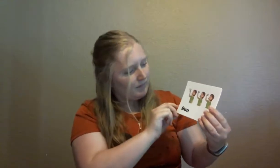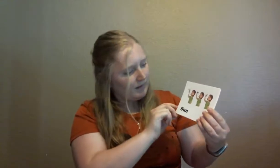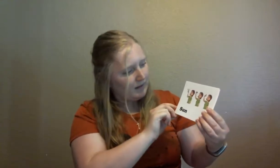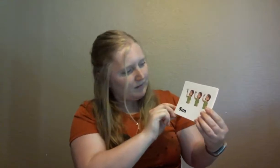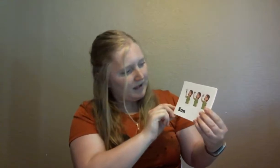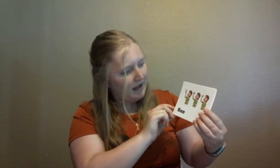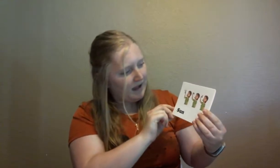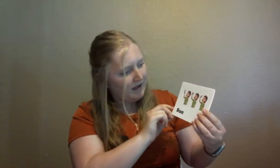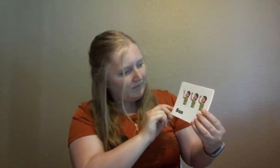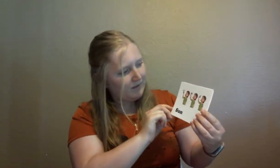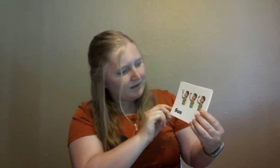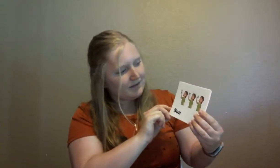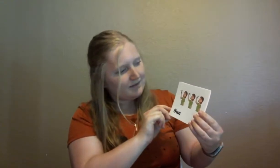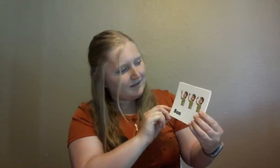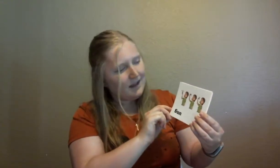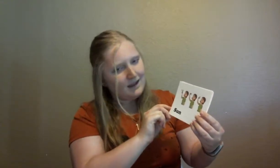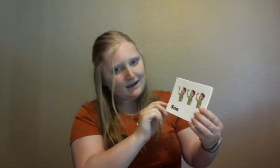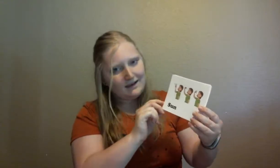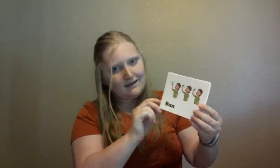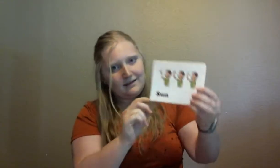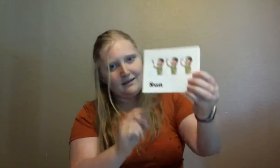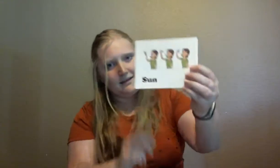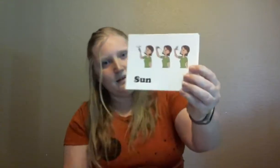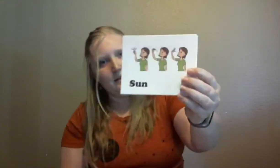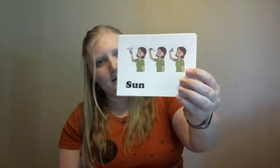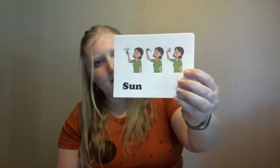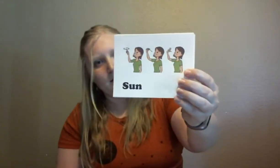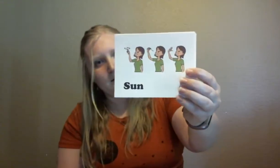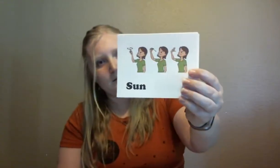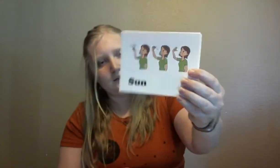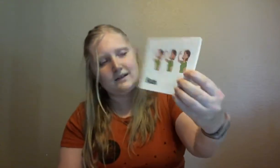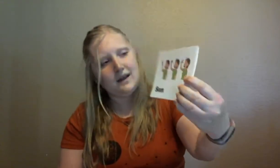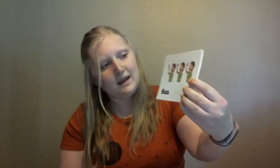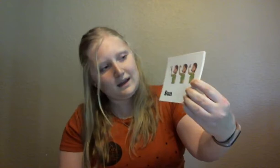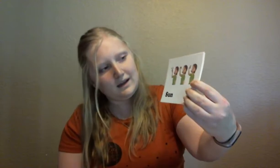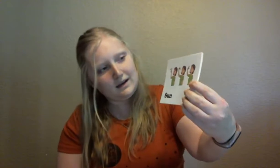Then we have sun. So sun